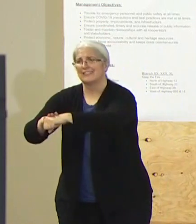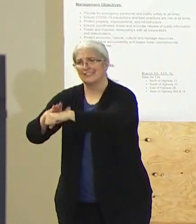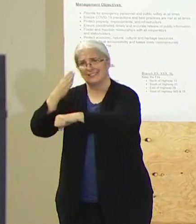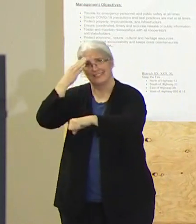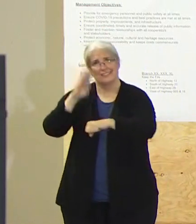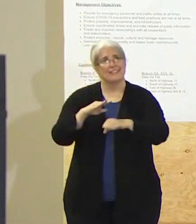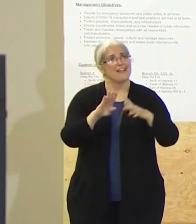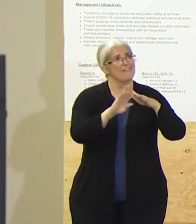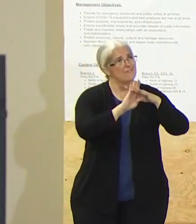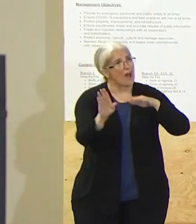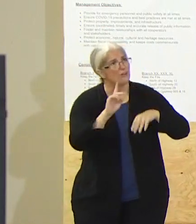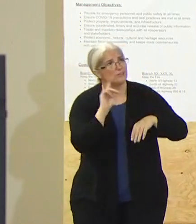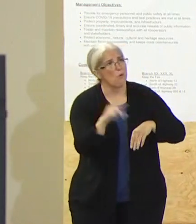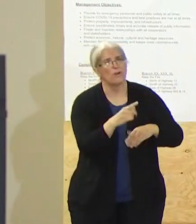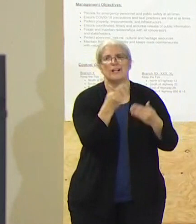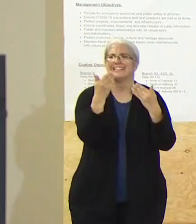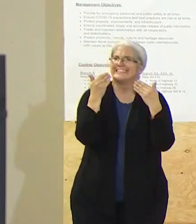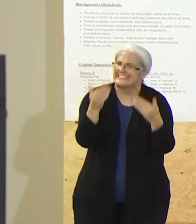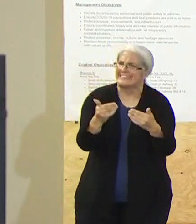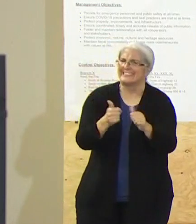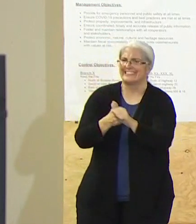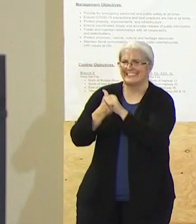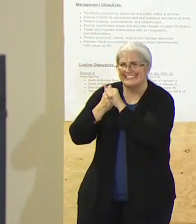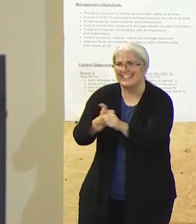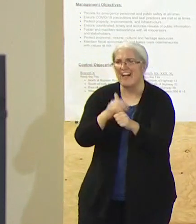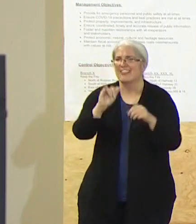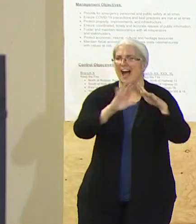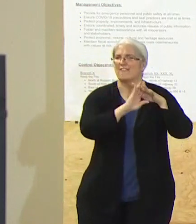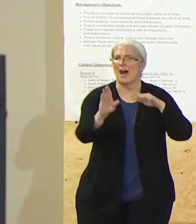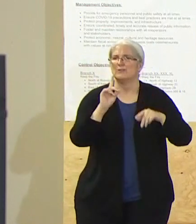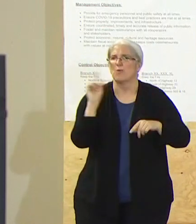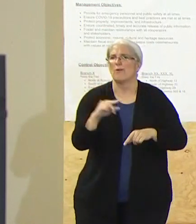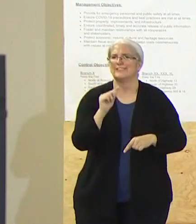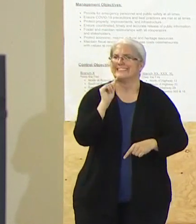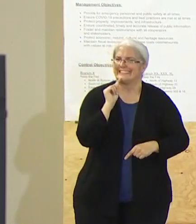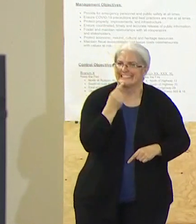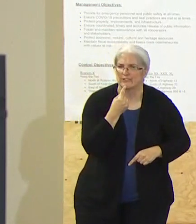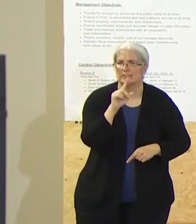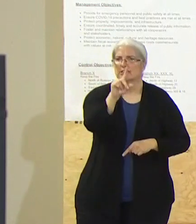seriously. 119,000 people so far have, because